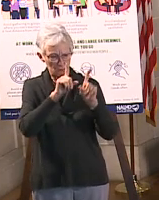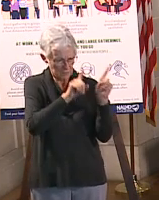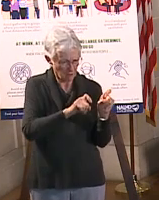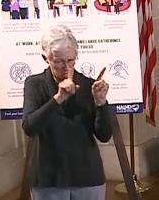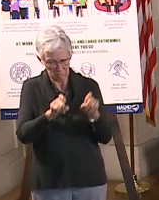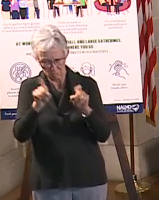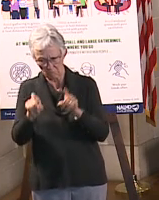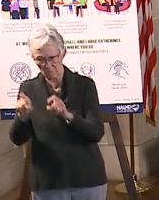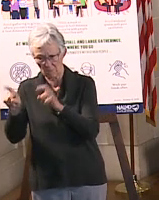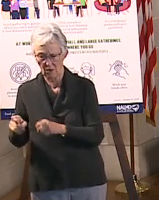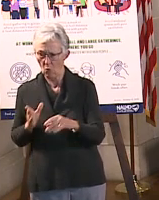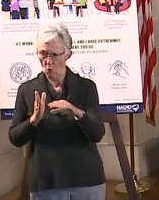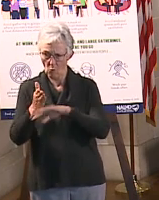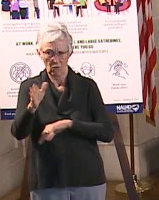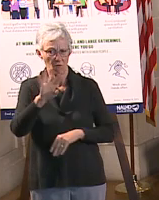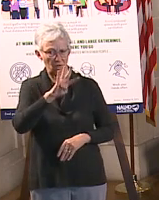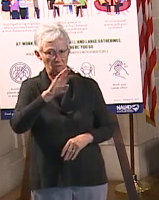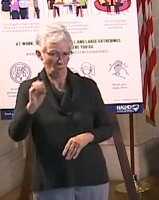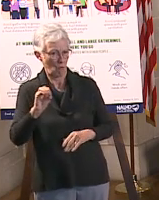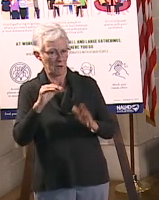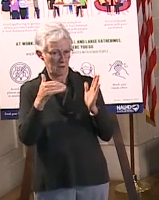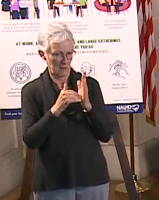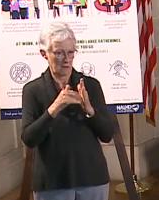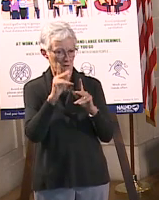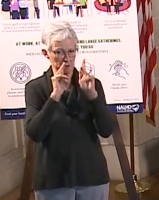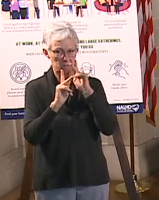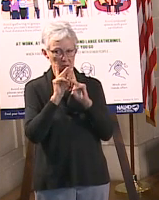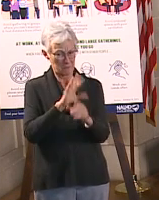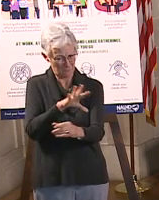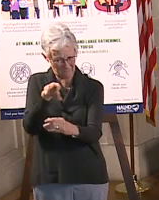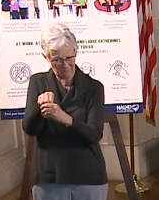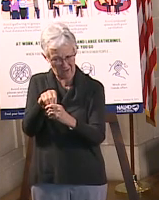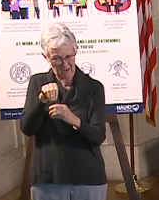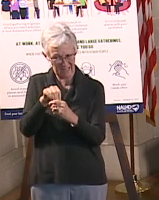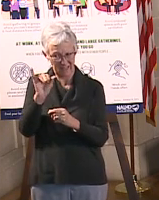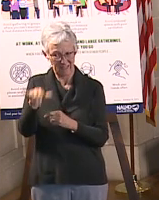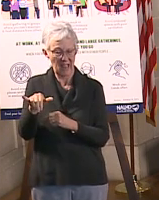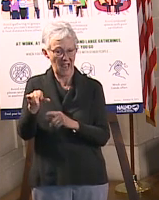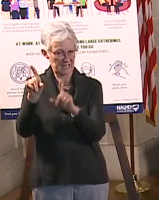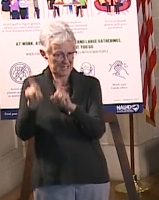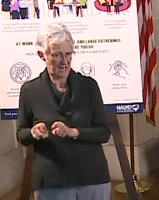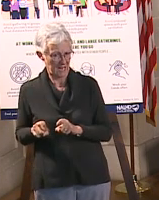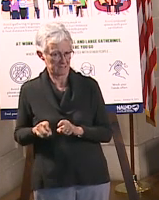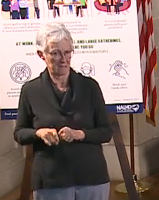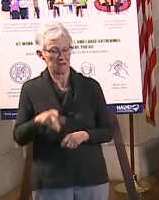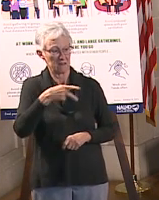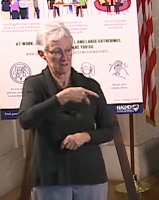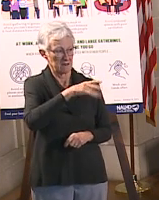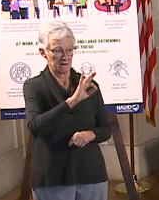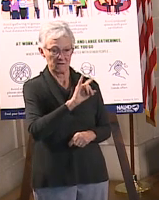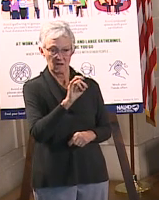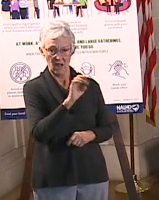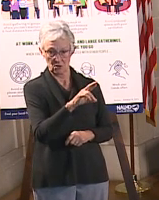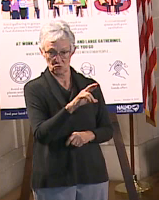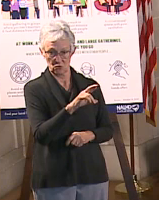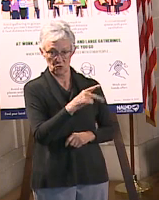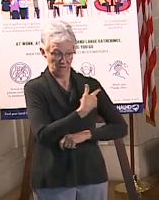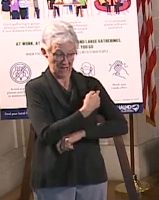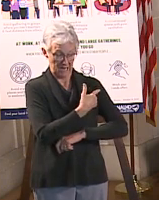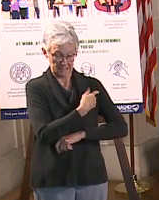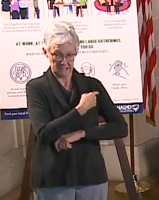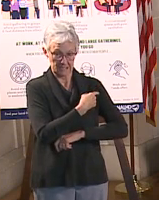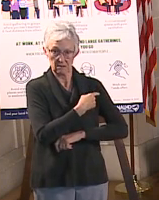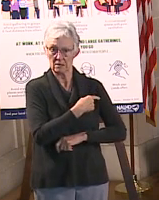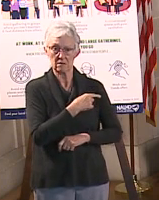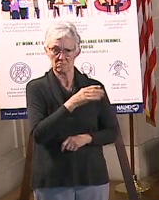which more than 40,000 individuals participated. The Pfizer vaccine was 95% effective in the Phase 3